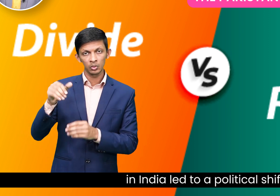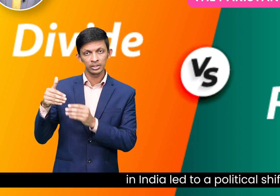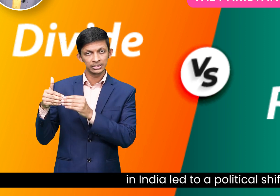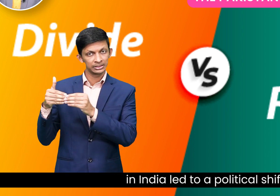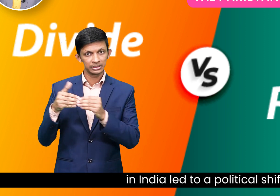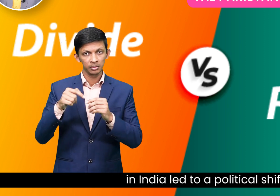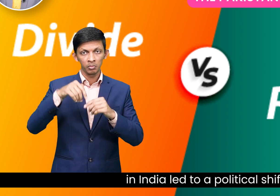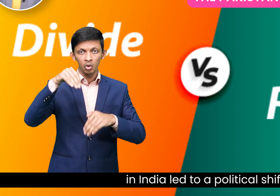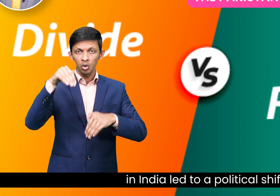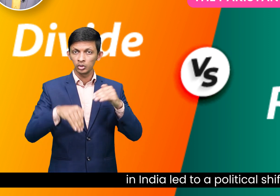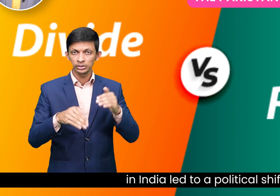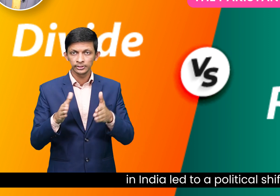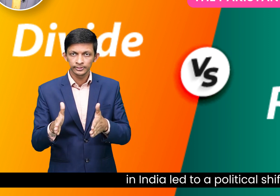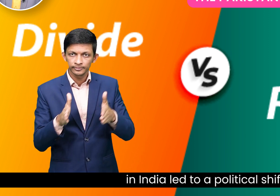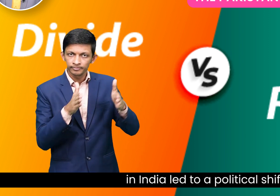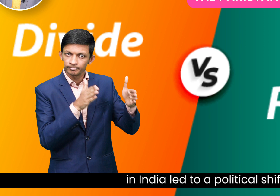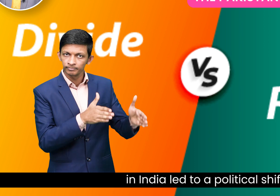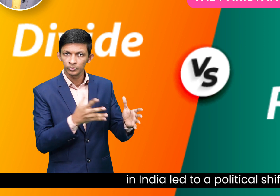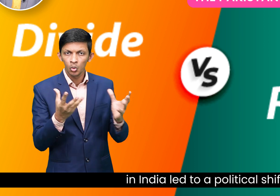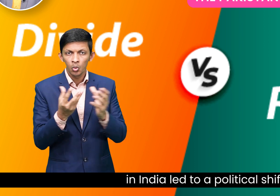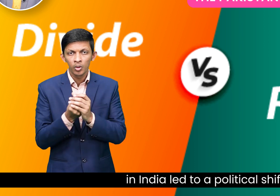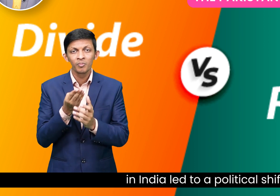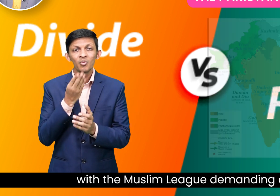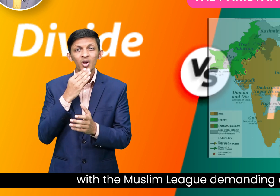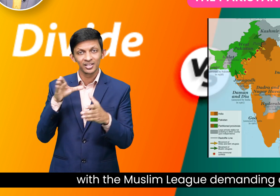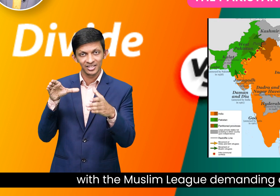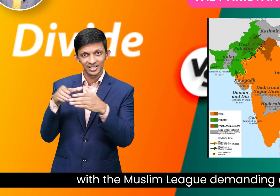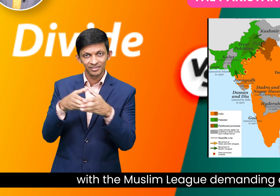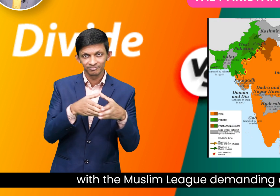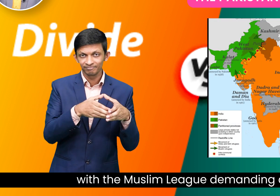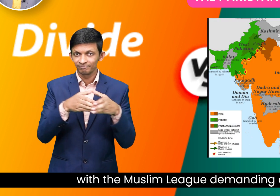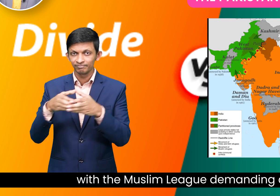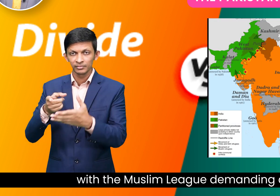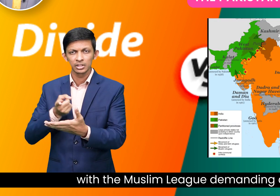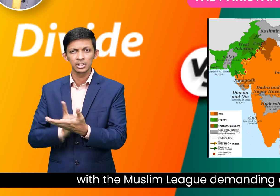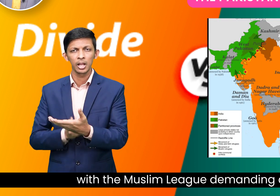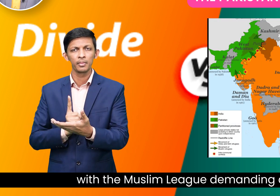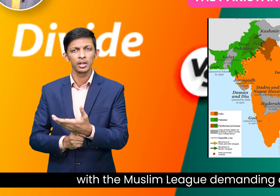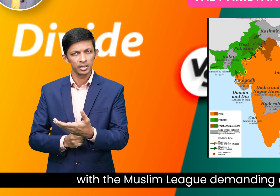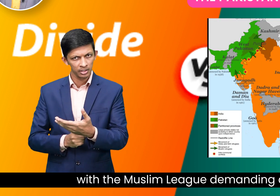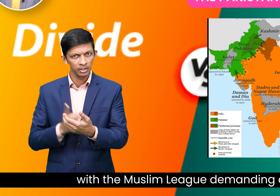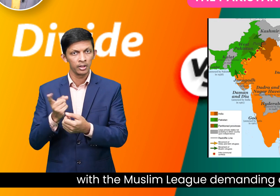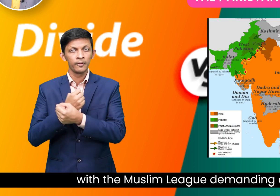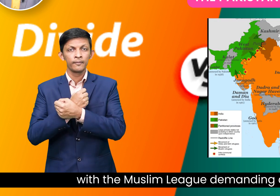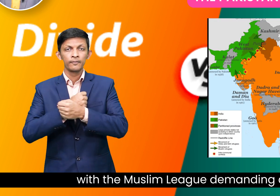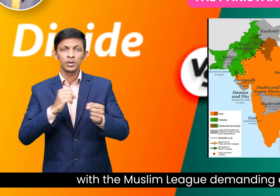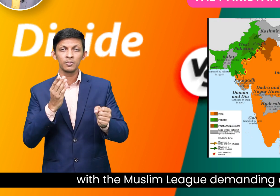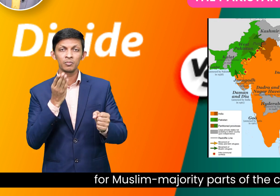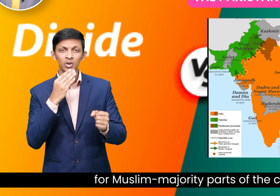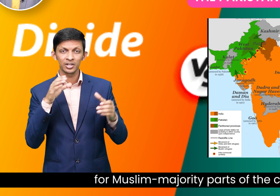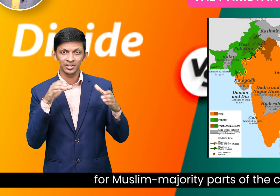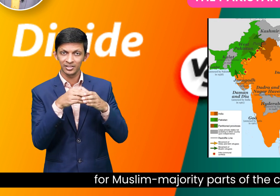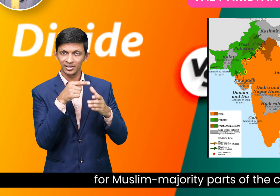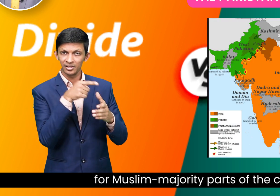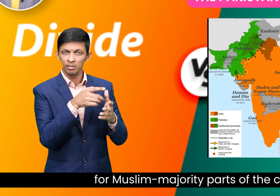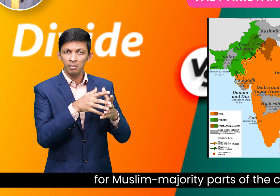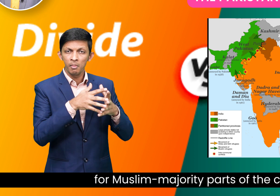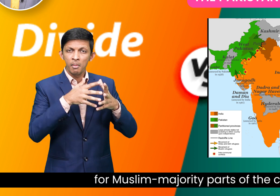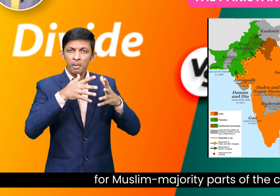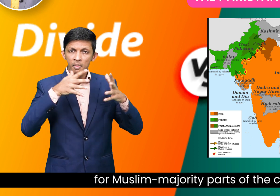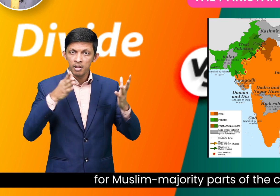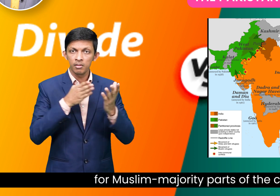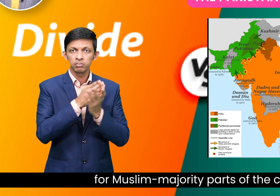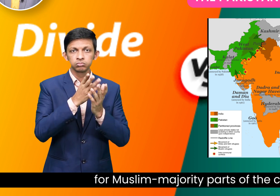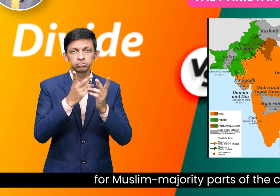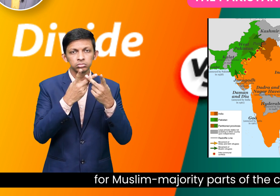in India led to a political shift, with the Muslim League demanding autonomy for Muslim